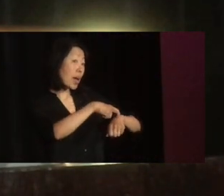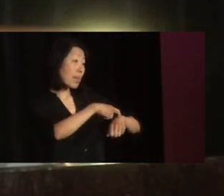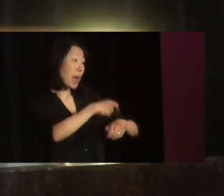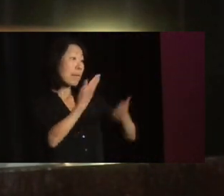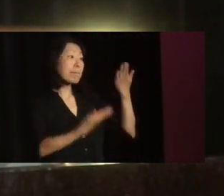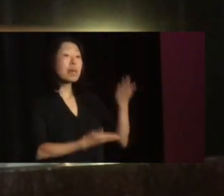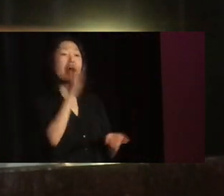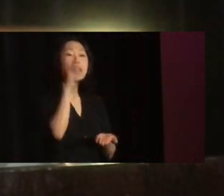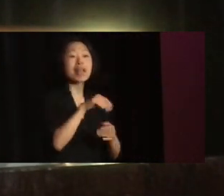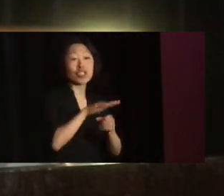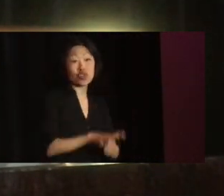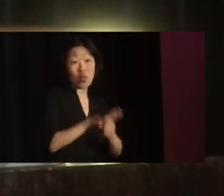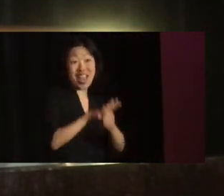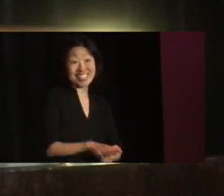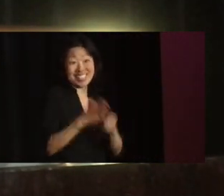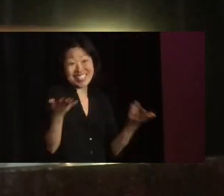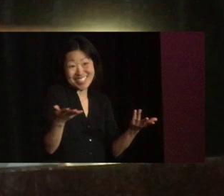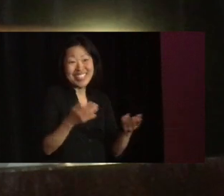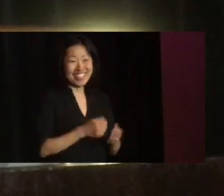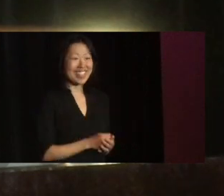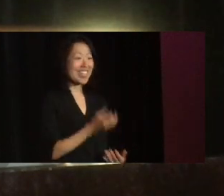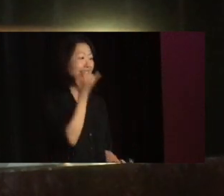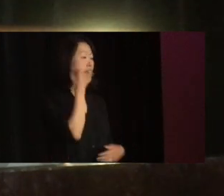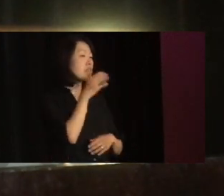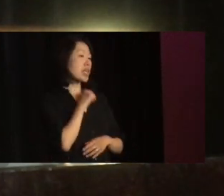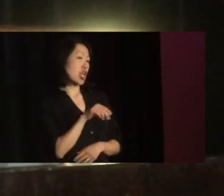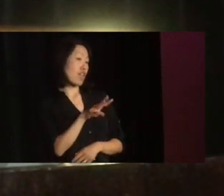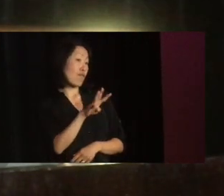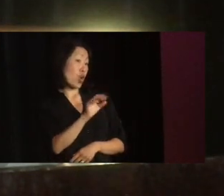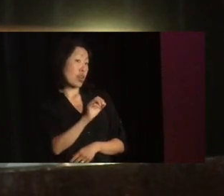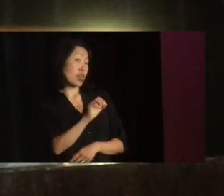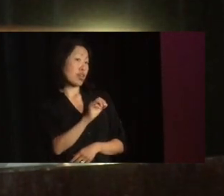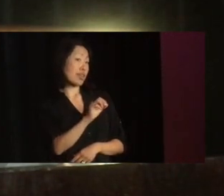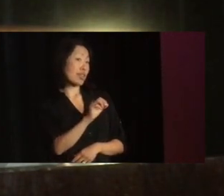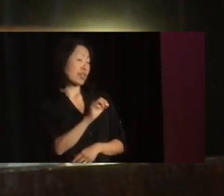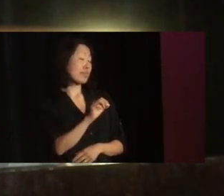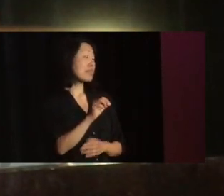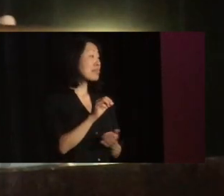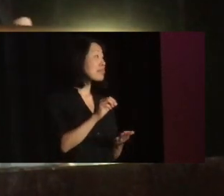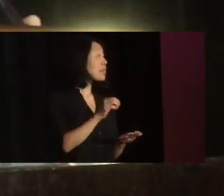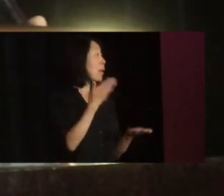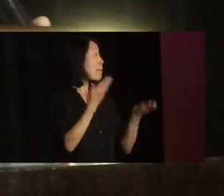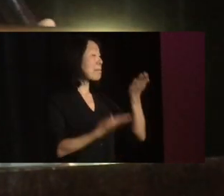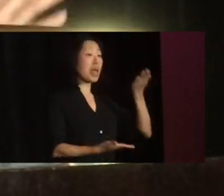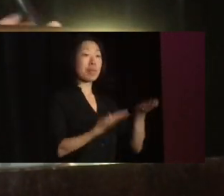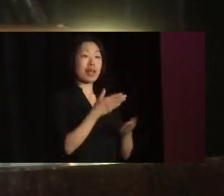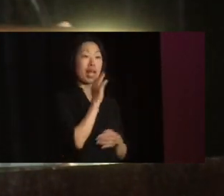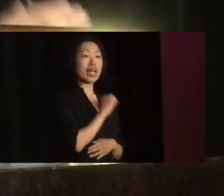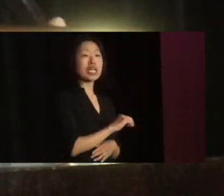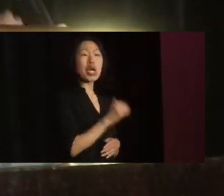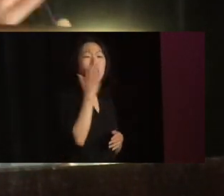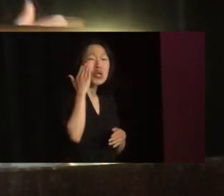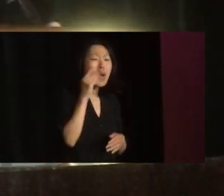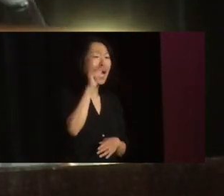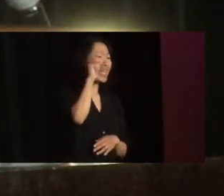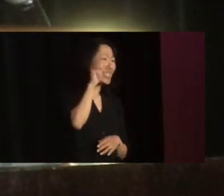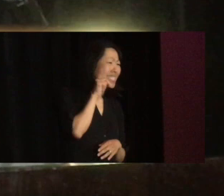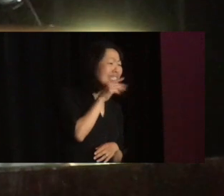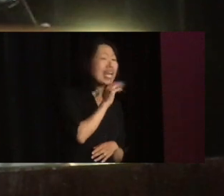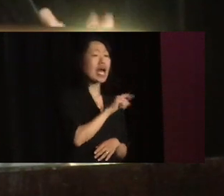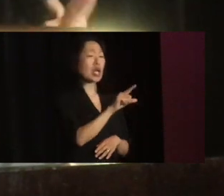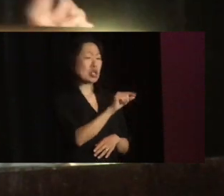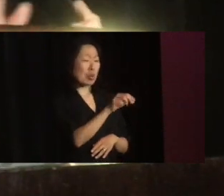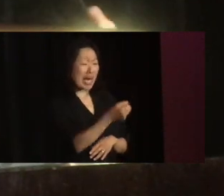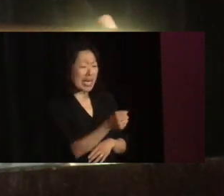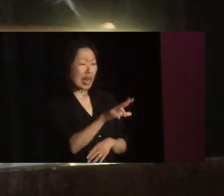work. Those in their 40s, so maybe once we get past our 20s, our teens and 20s and 30s, and we